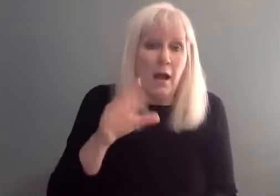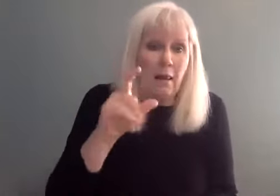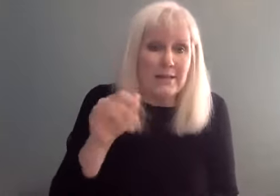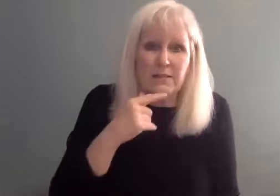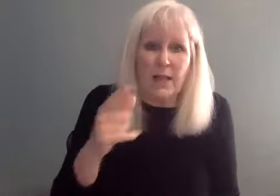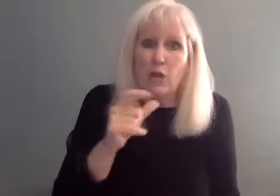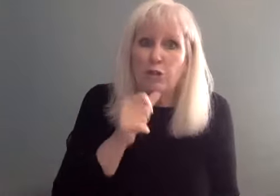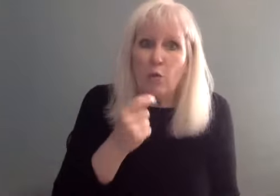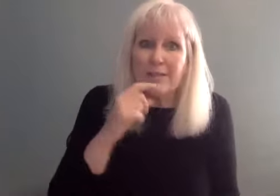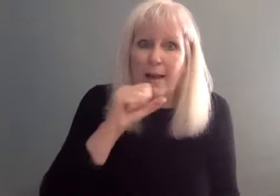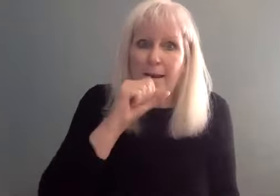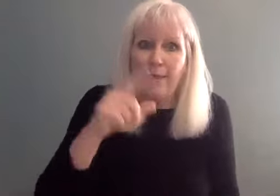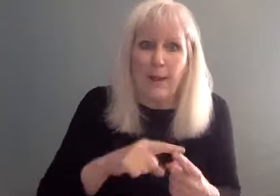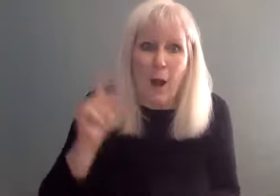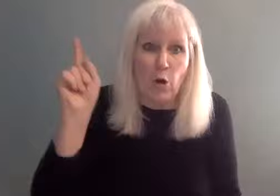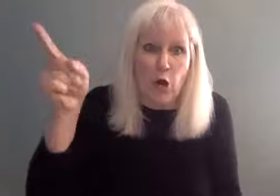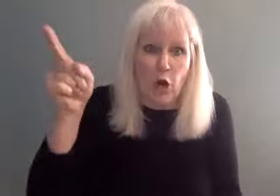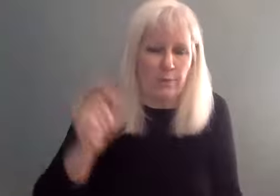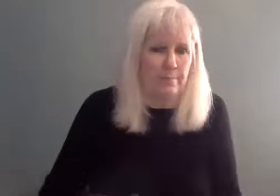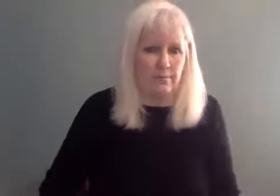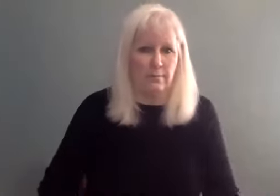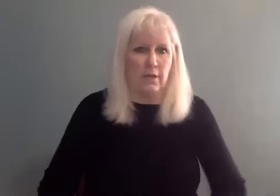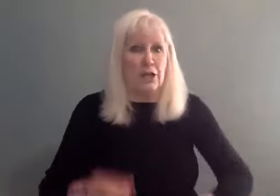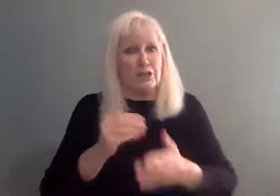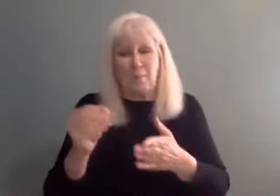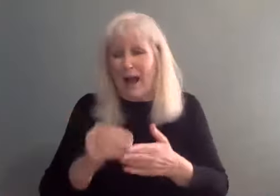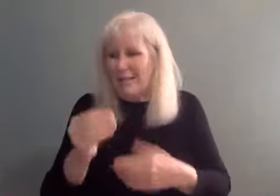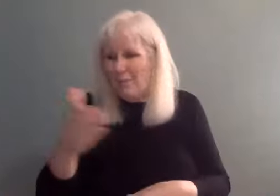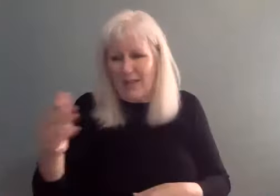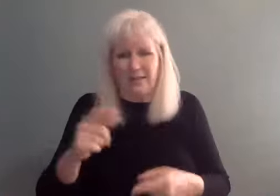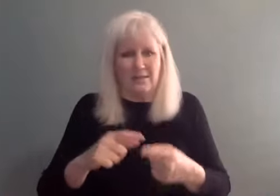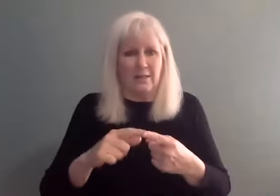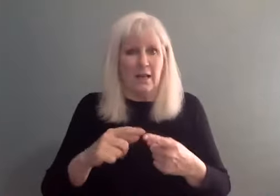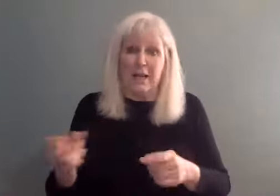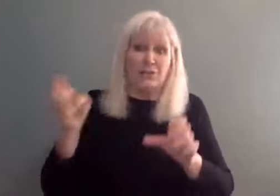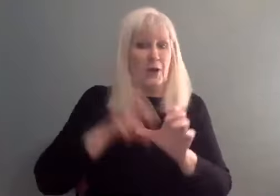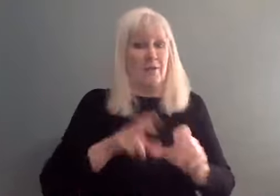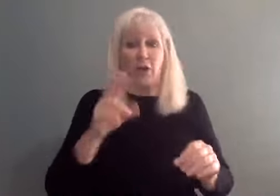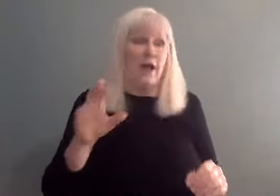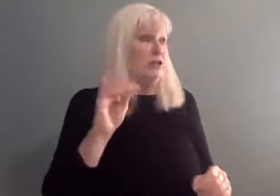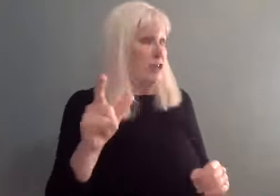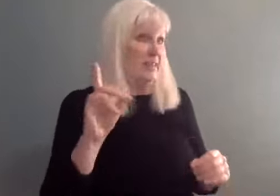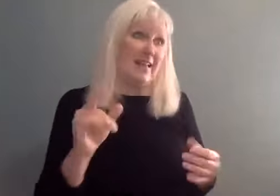her. But she buys him things and she does things. And he comes in the car and goes, Jill did this and Jill did that. And I just